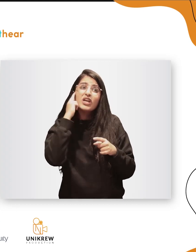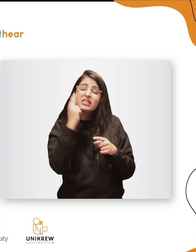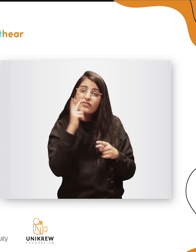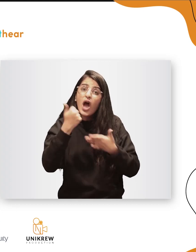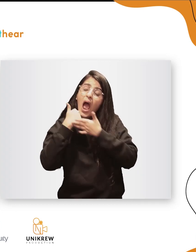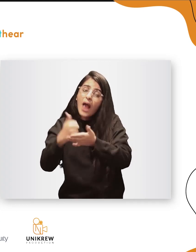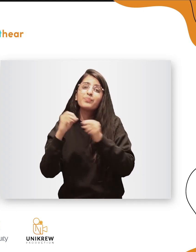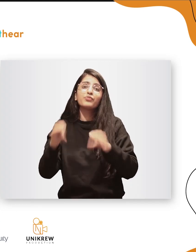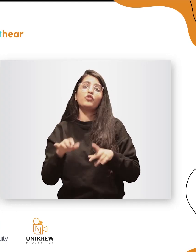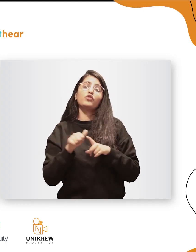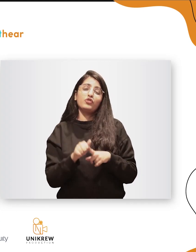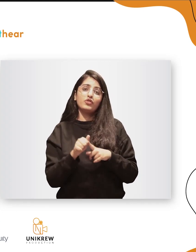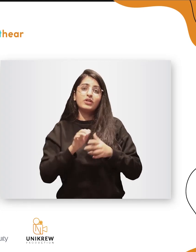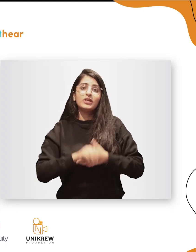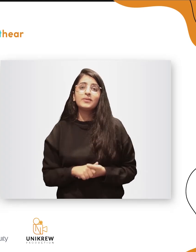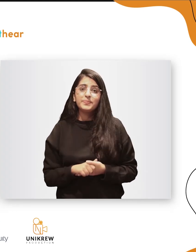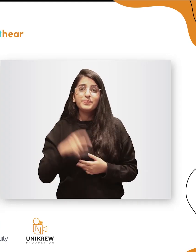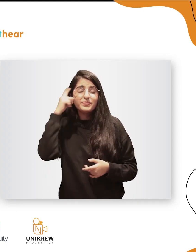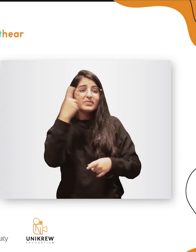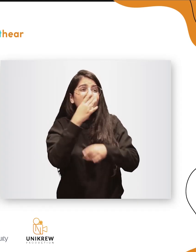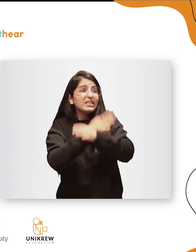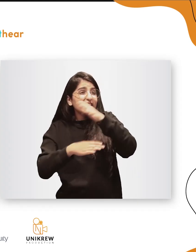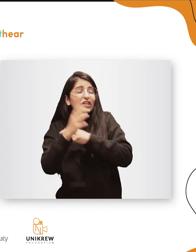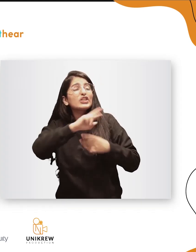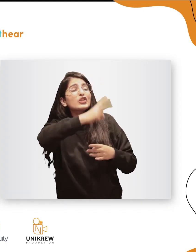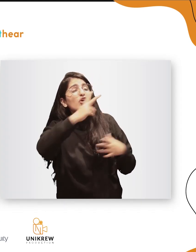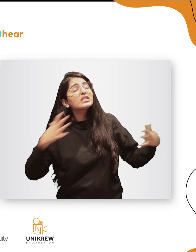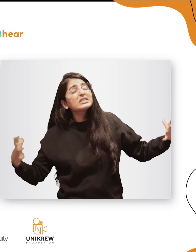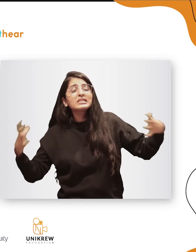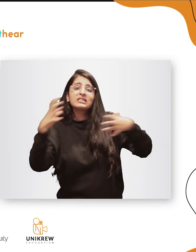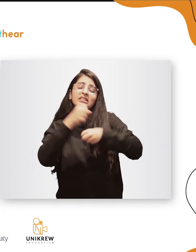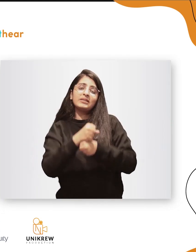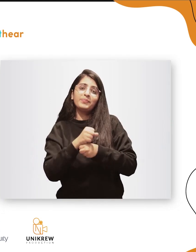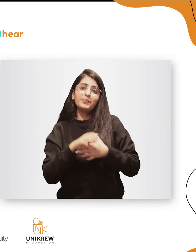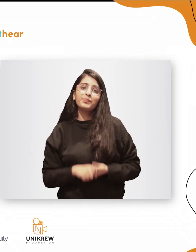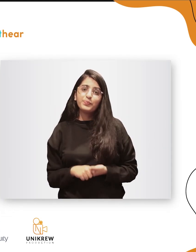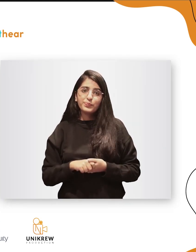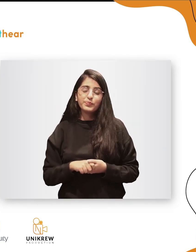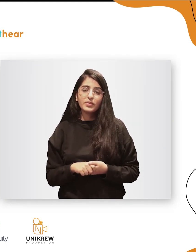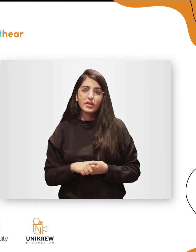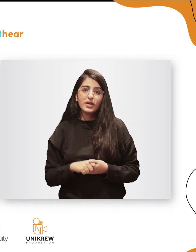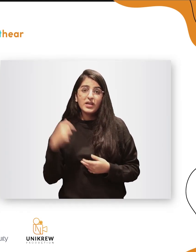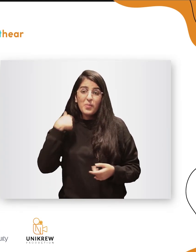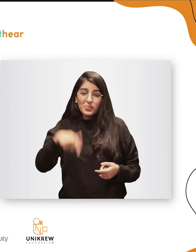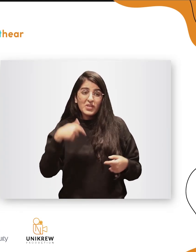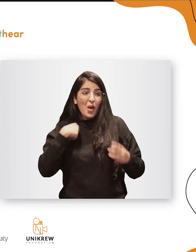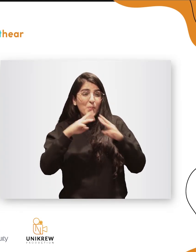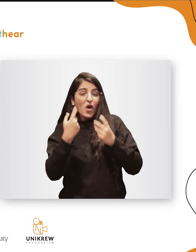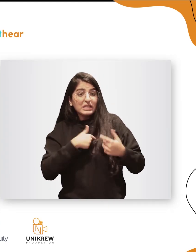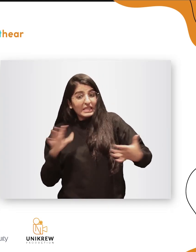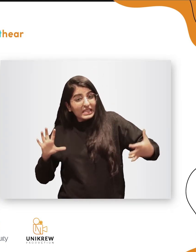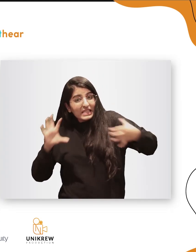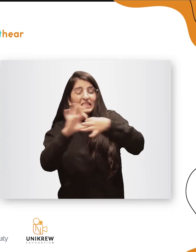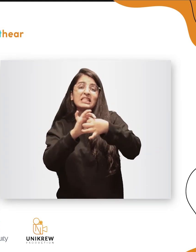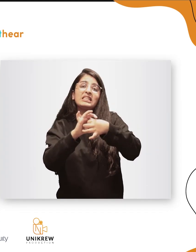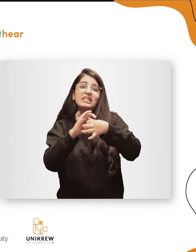and people with different disabilities, to be more accepting of them in our society,